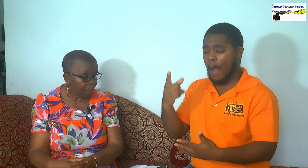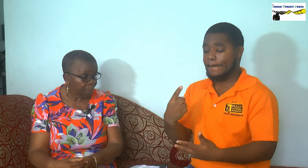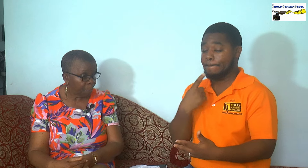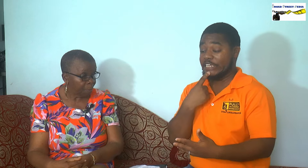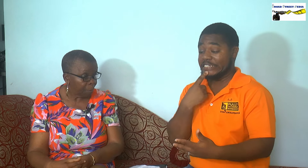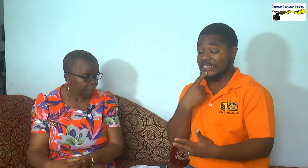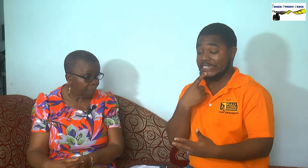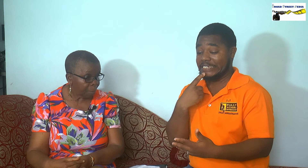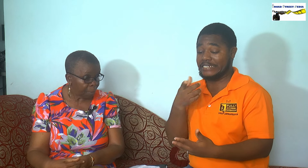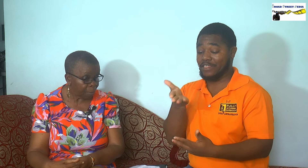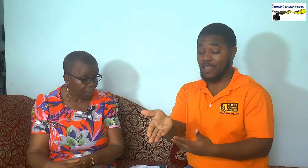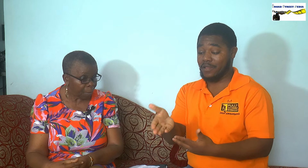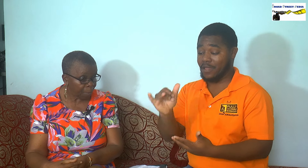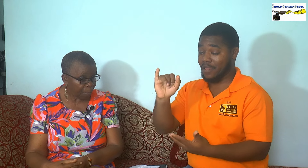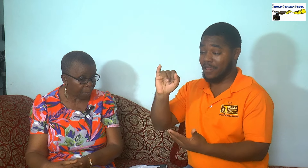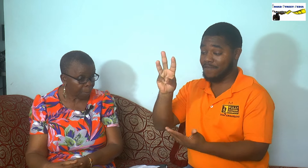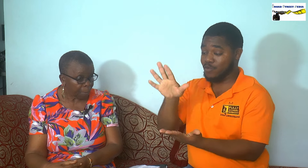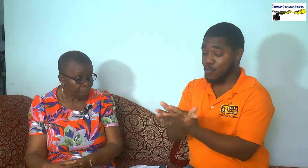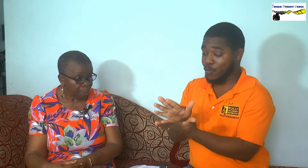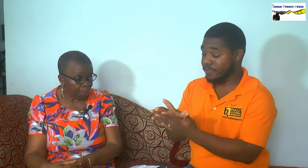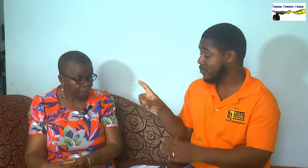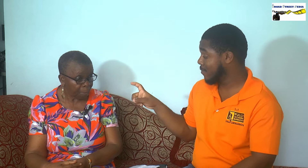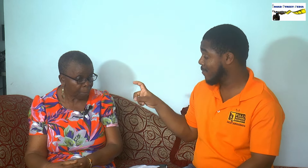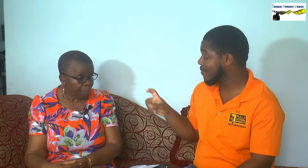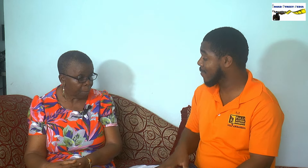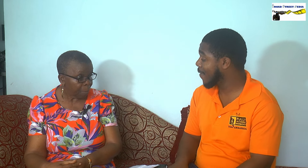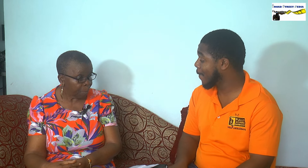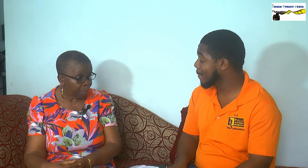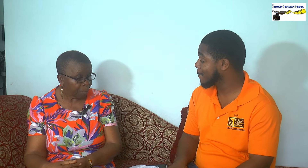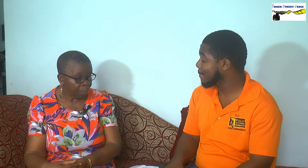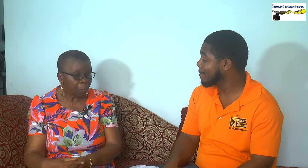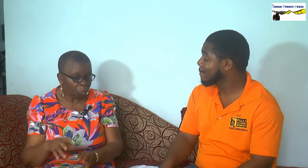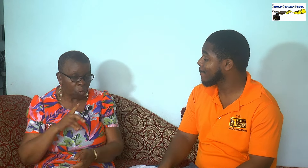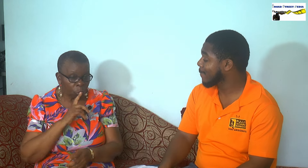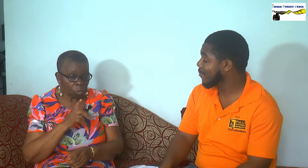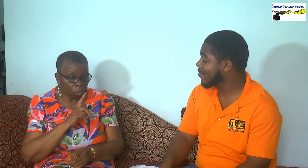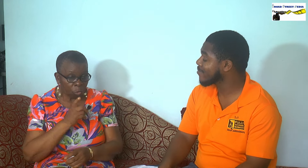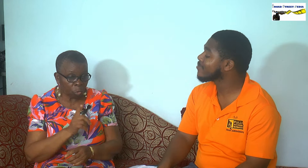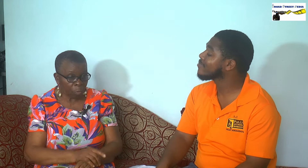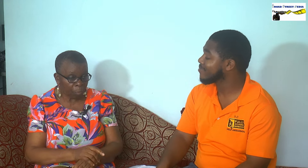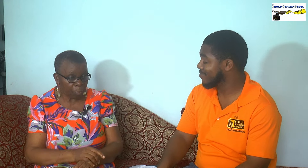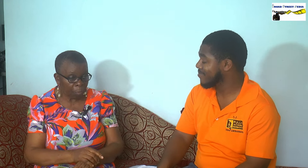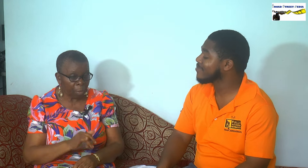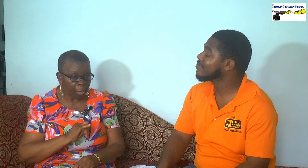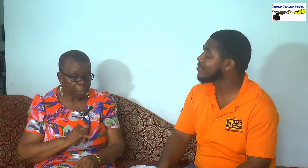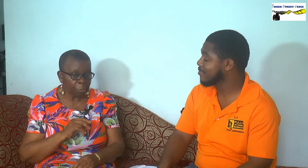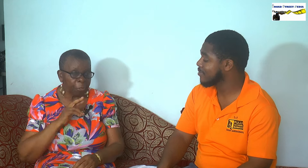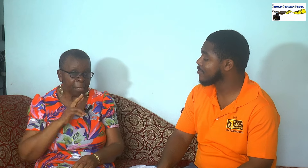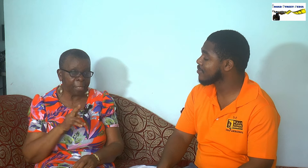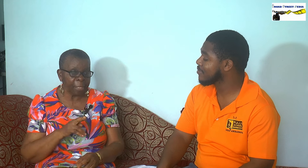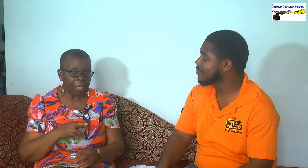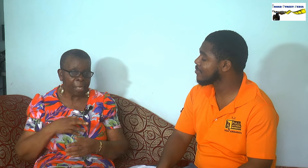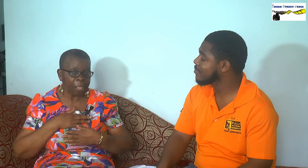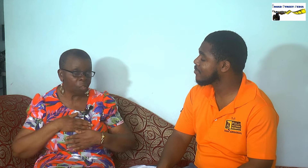you were thinking you would miss your time there at the school, true, right? True. I really